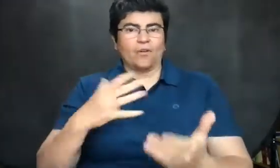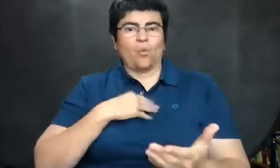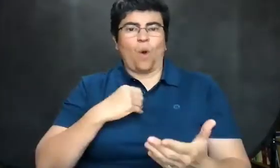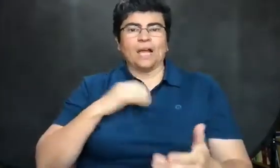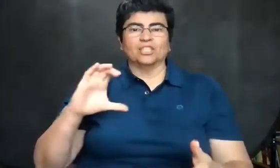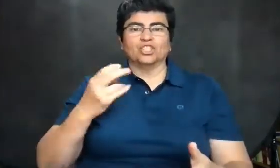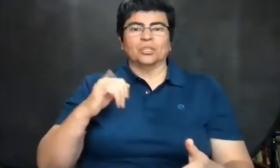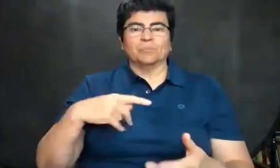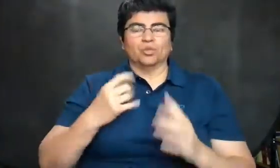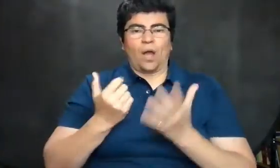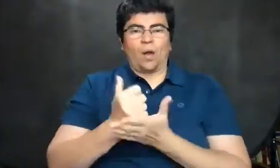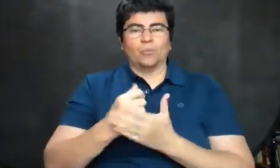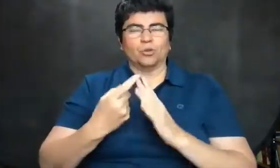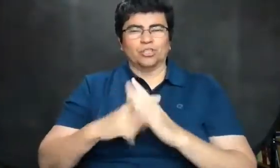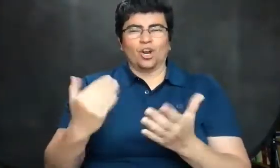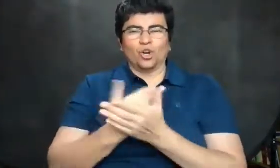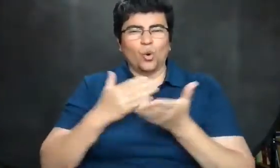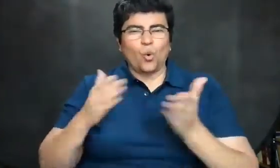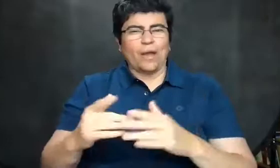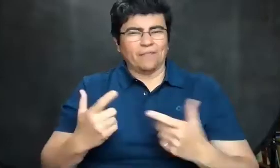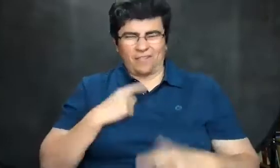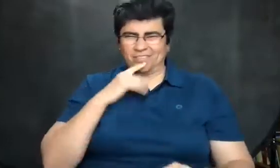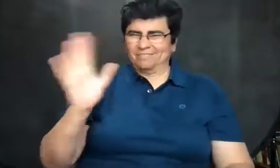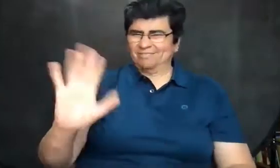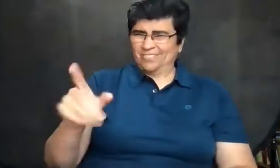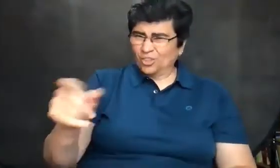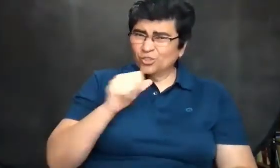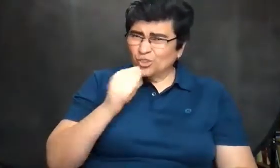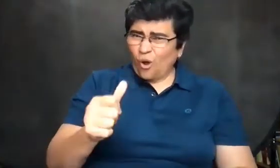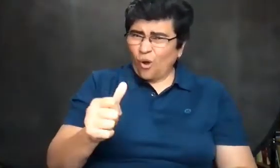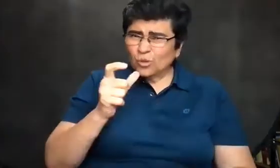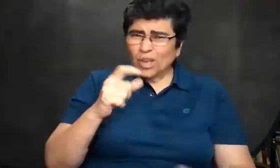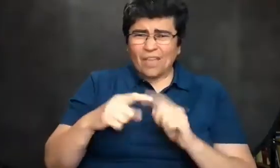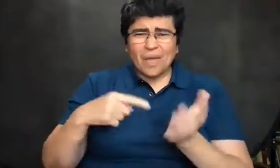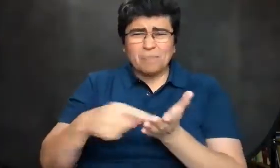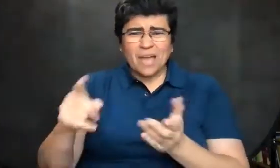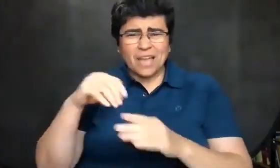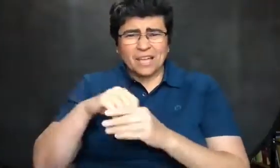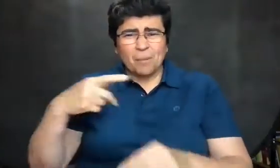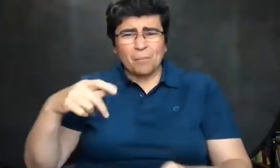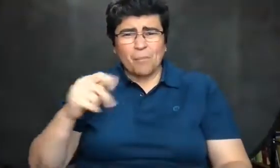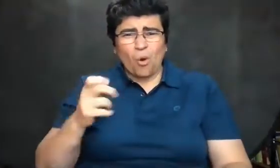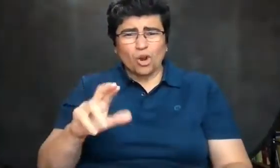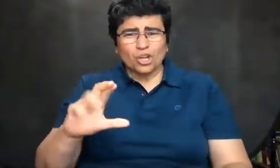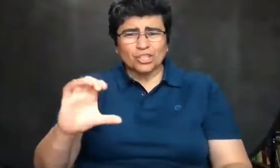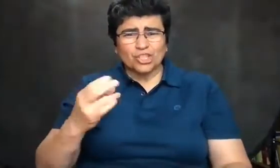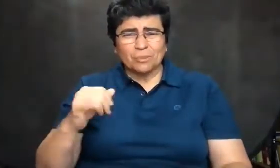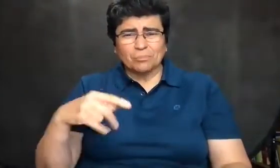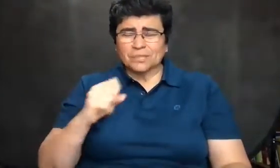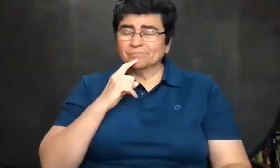way of life. And I thought, you got to be kidding. You don't drink and they pay you in poker chips? I don't think so. But what she said saved this drunk's life. You see, I was